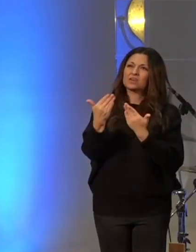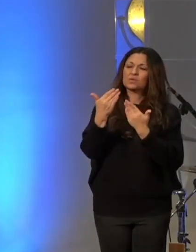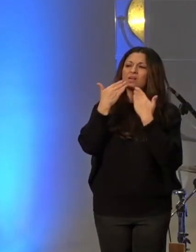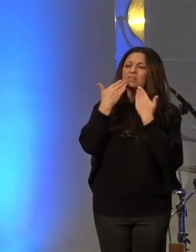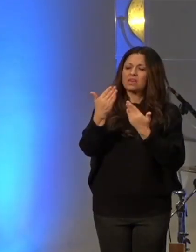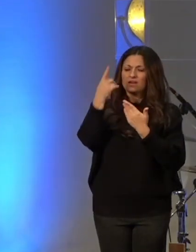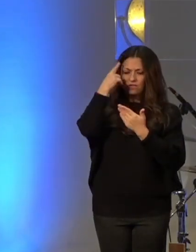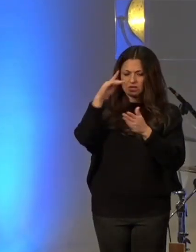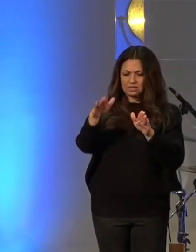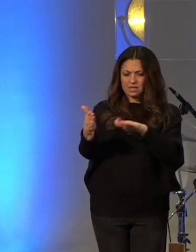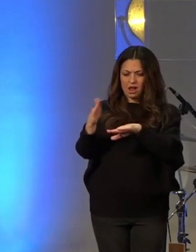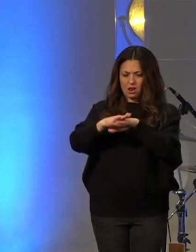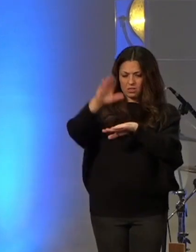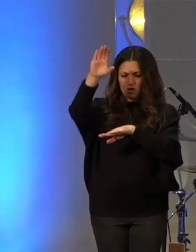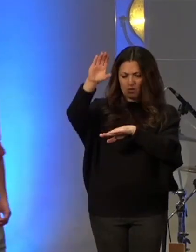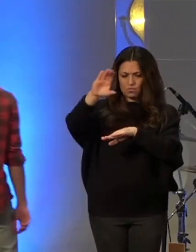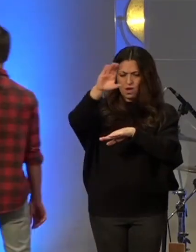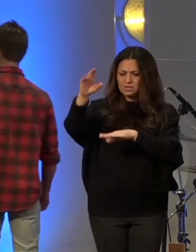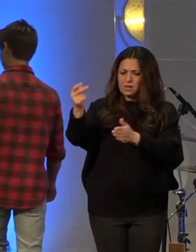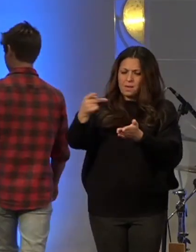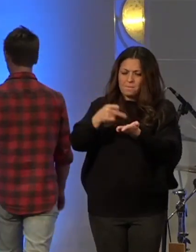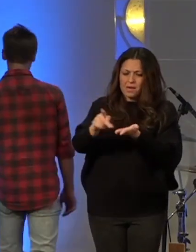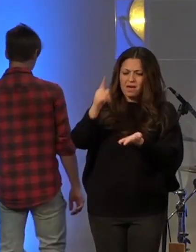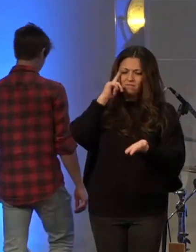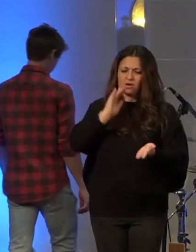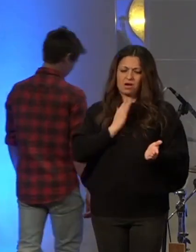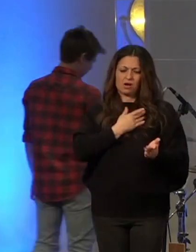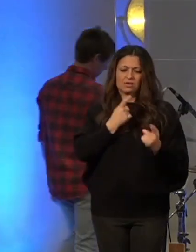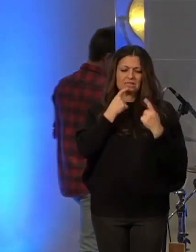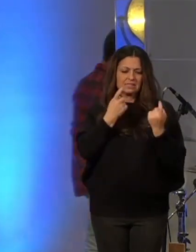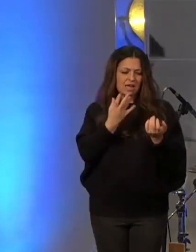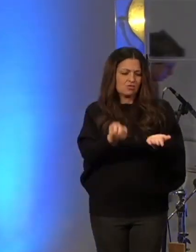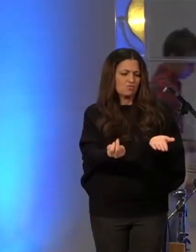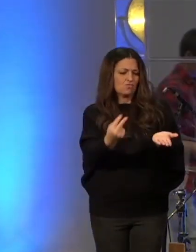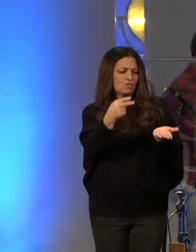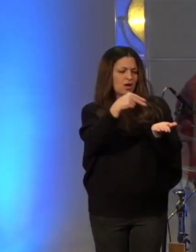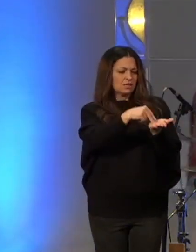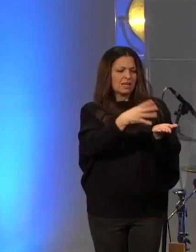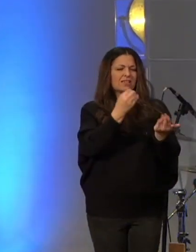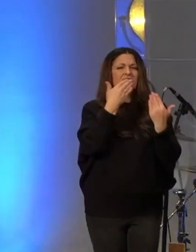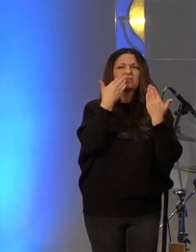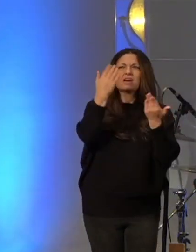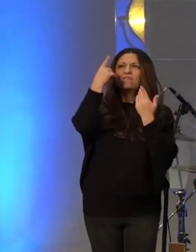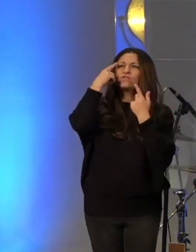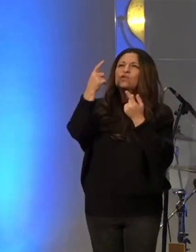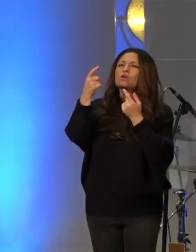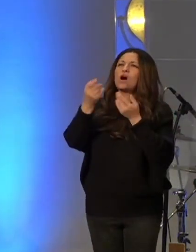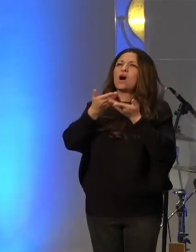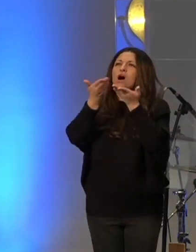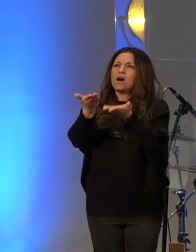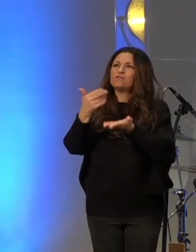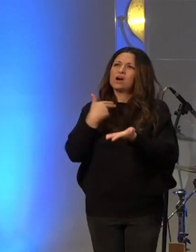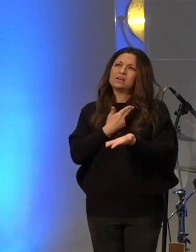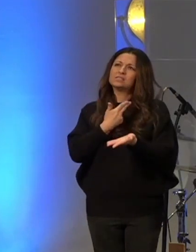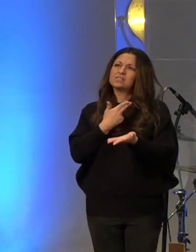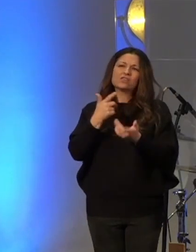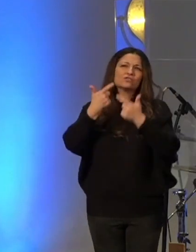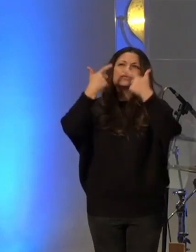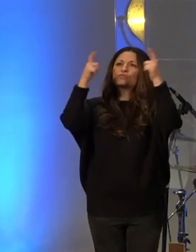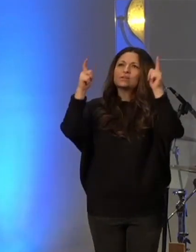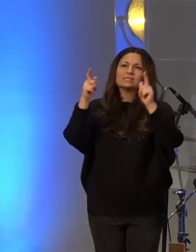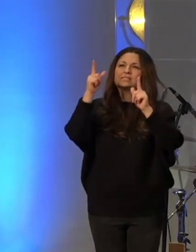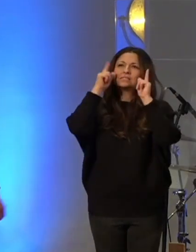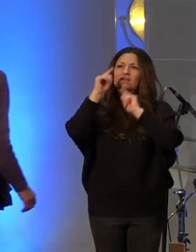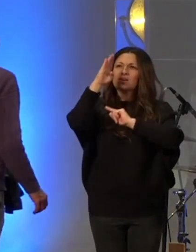our sins, and thank you for rising, and thank you for offering us the greatest gift ever, eternal life, forgiveness,